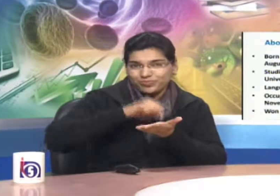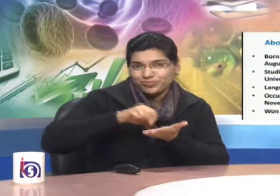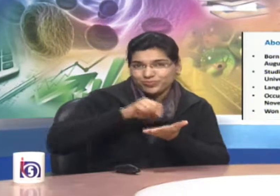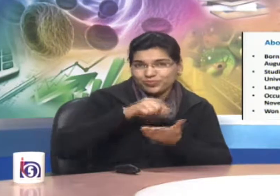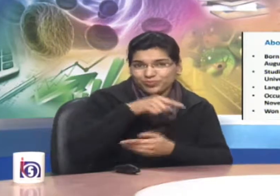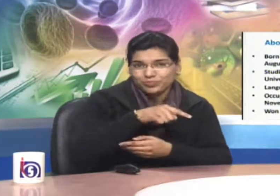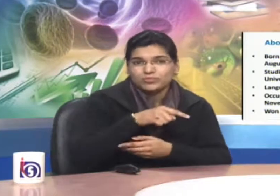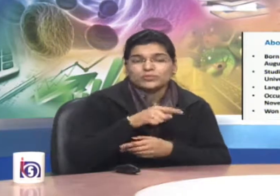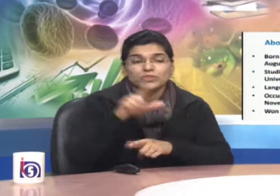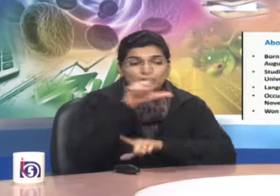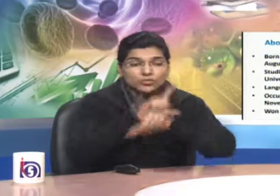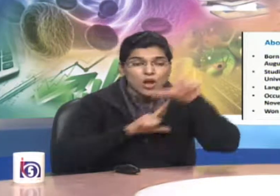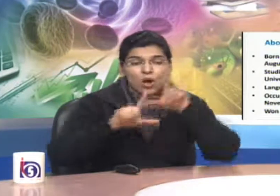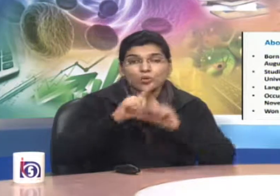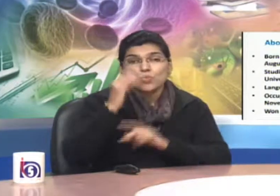His language was